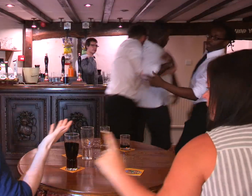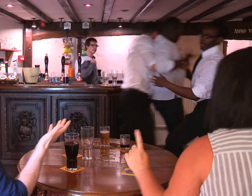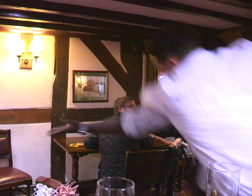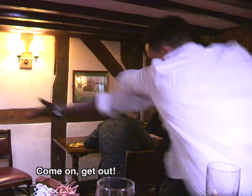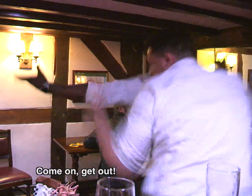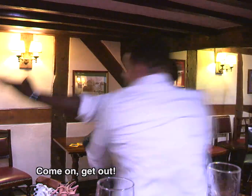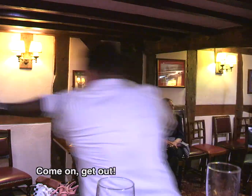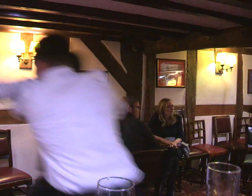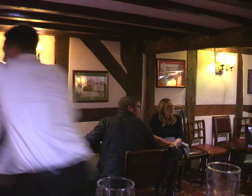Come on, out.